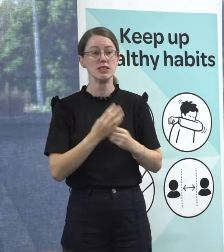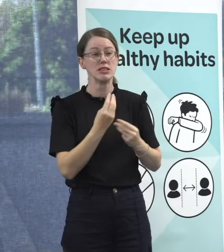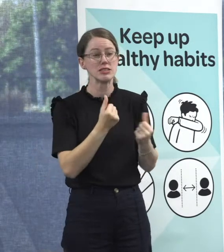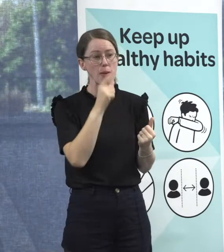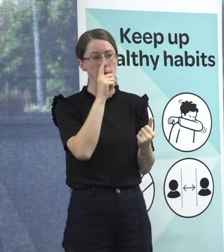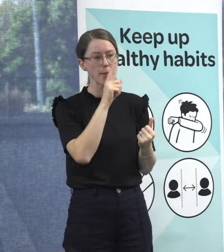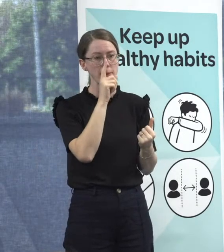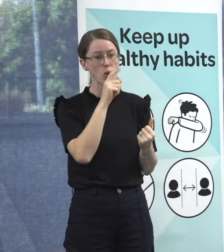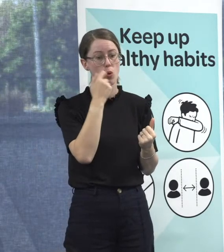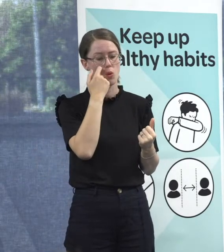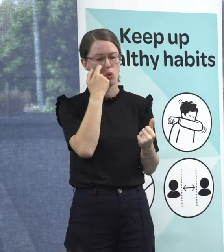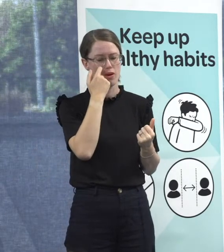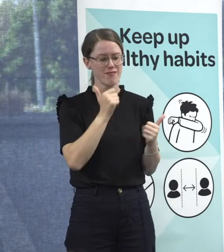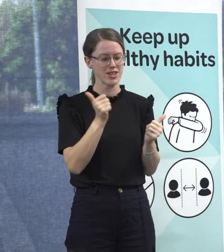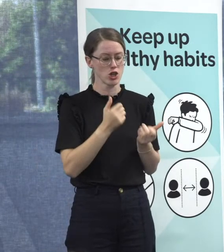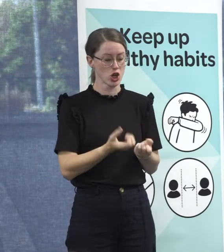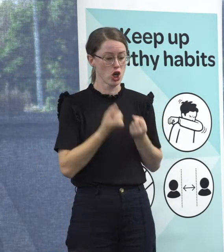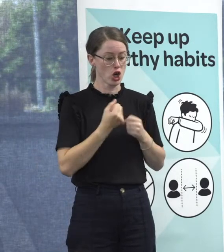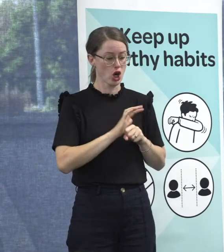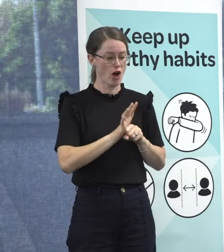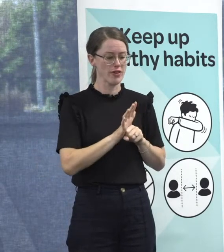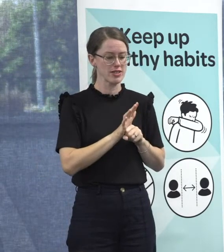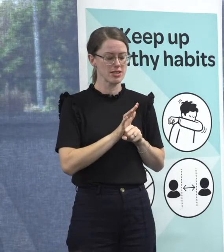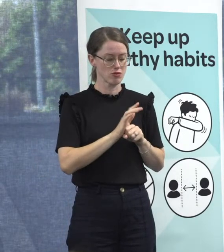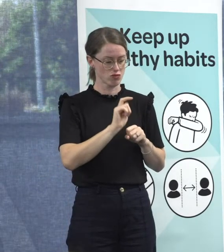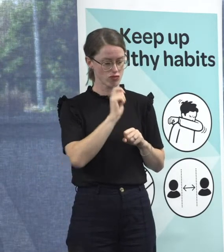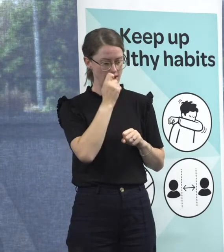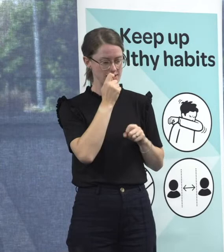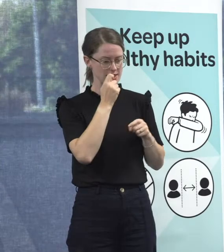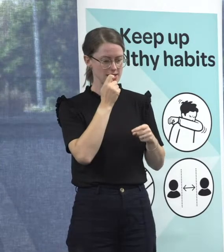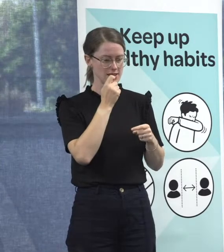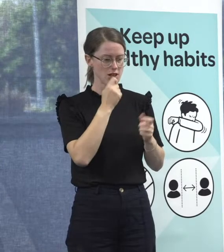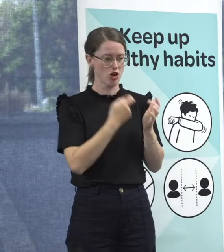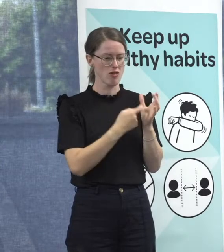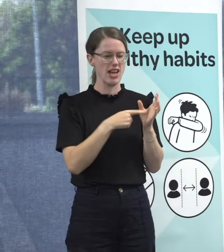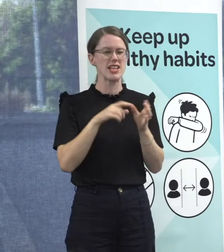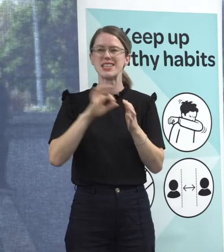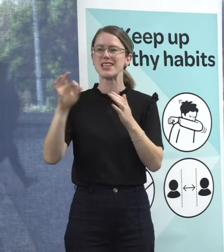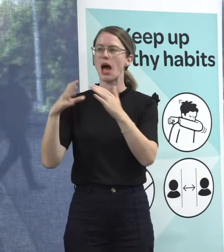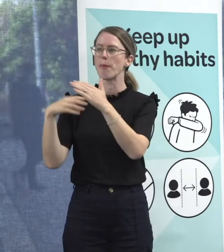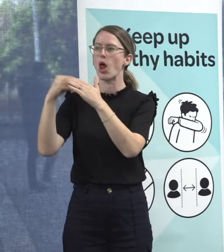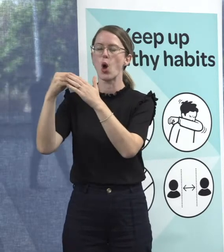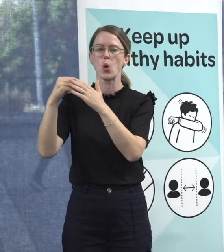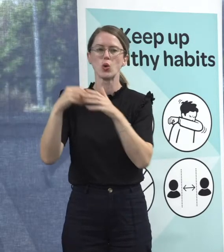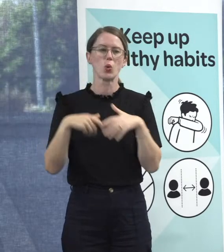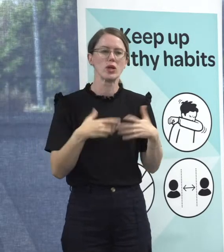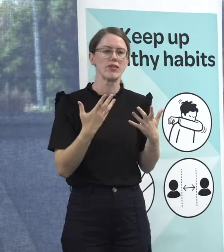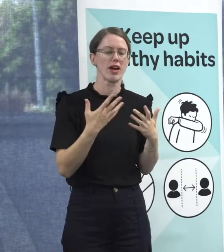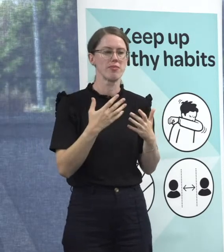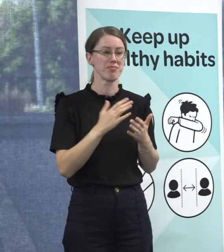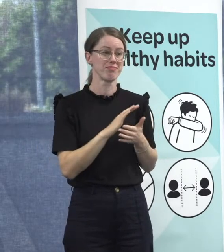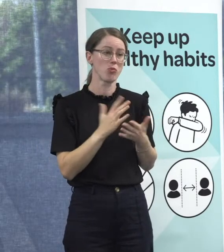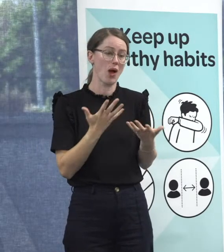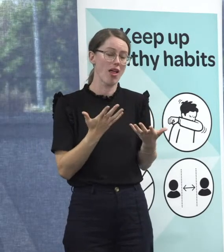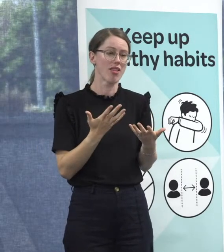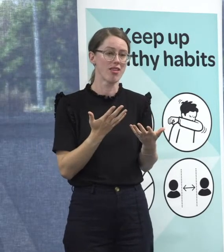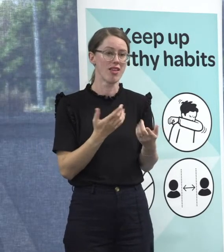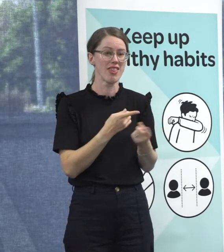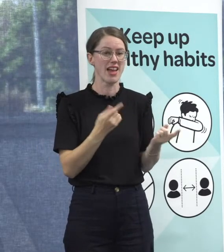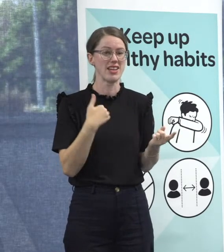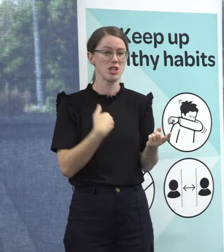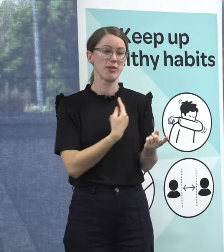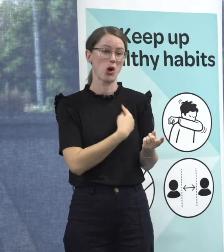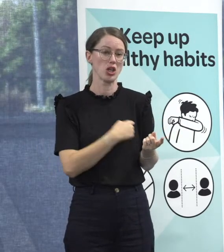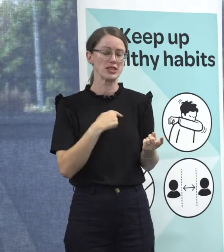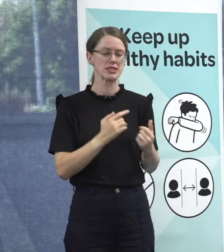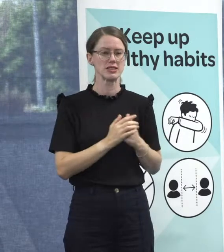who have been infected, did a rapid antigen test, maybe didn't upload it or didn't test, and of course that will require an honesty